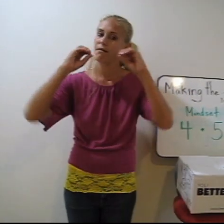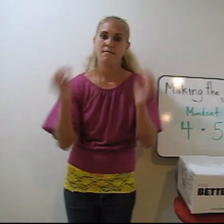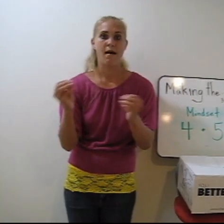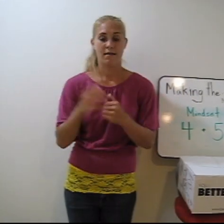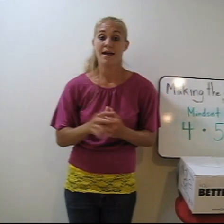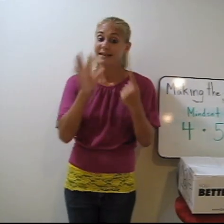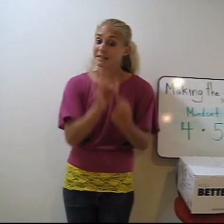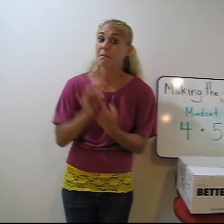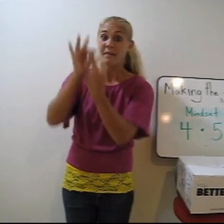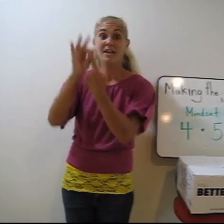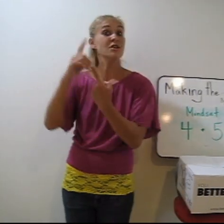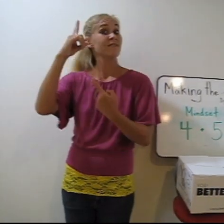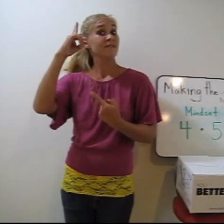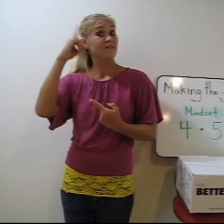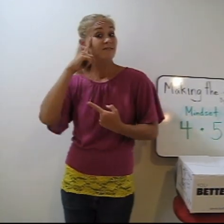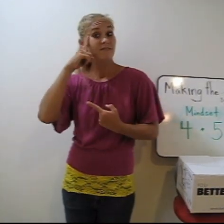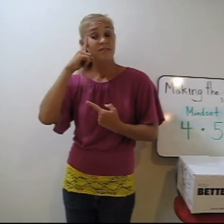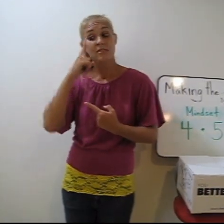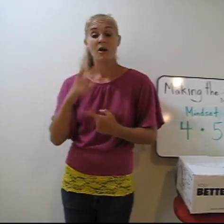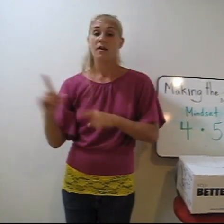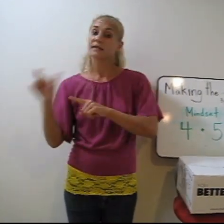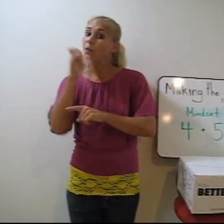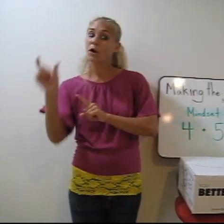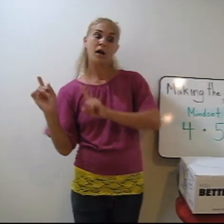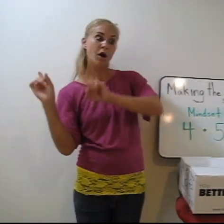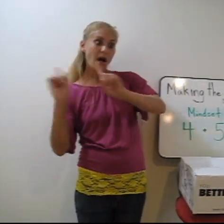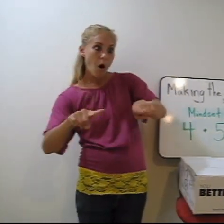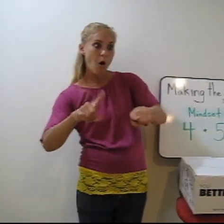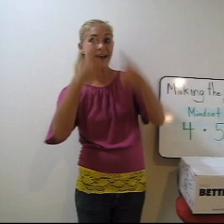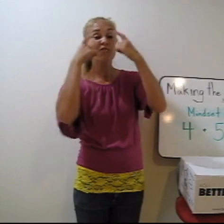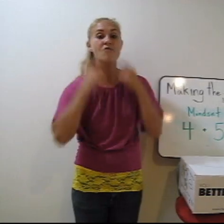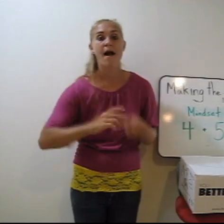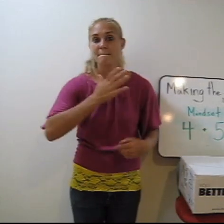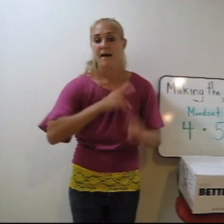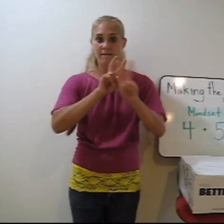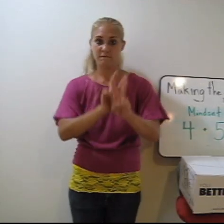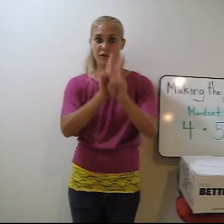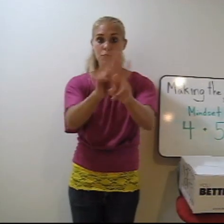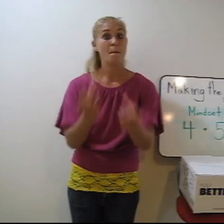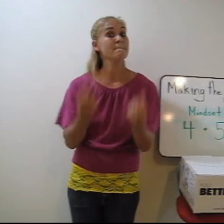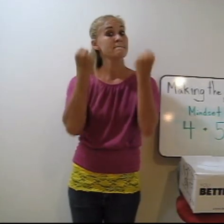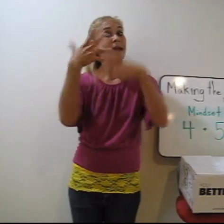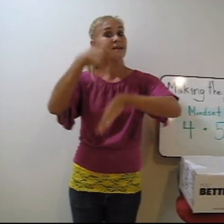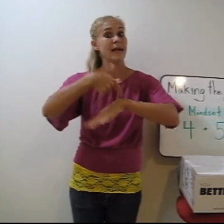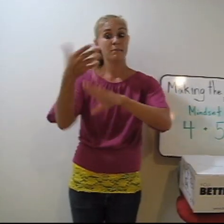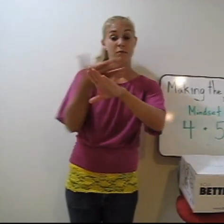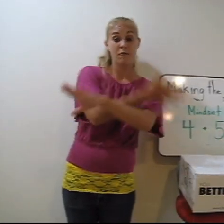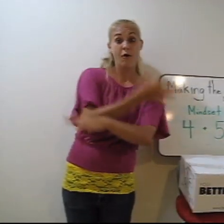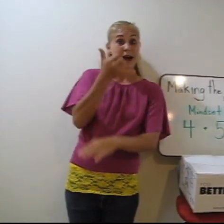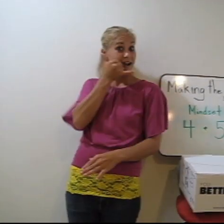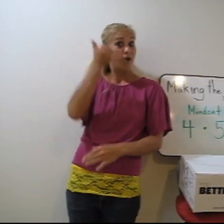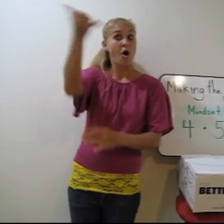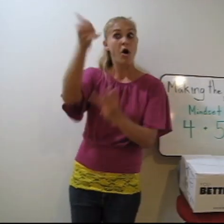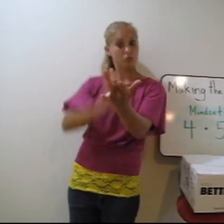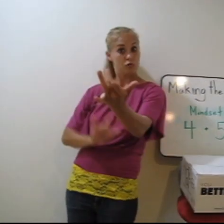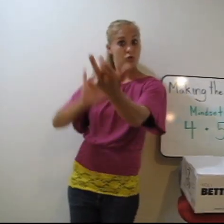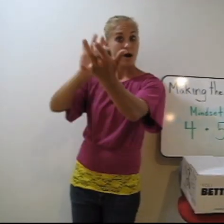if I thought that they wouldn't even be one of the 10 who would cry. Many times before making a prospecting call or after one where I